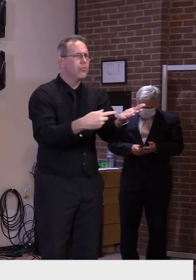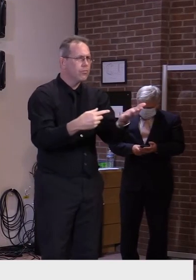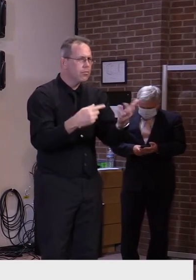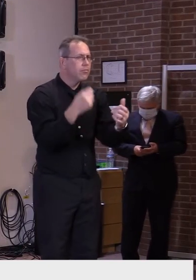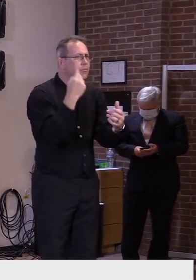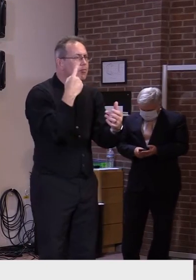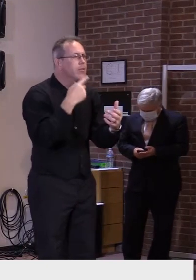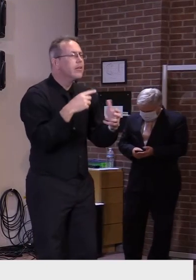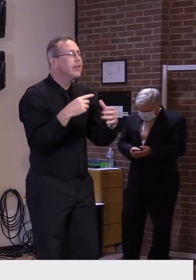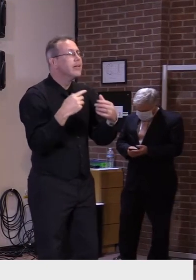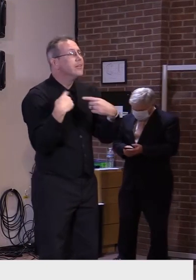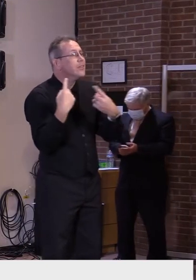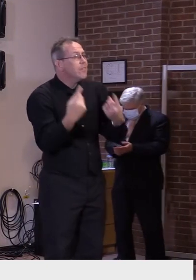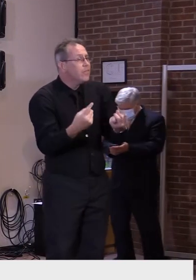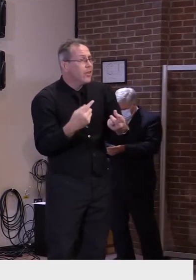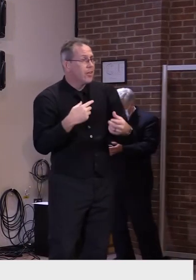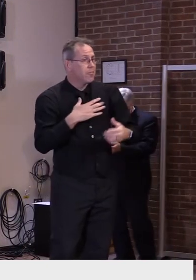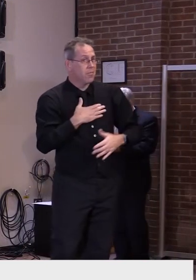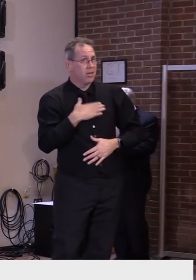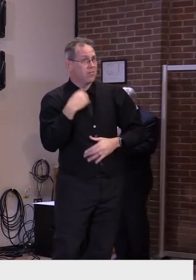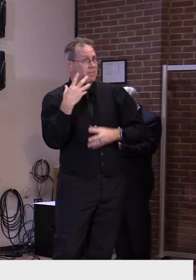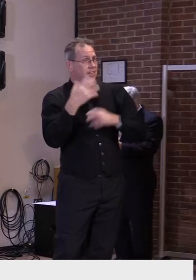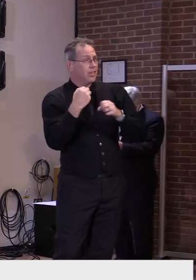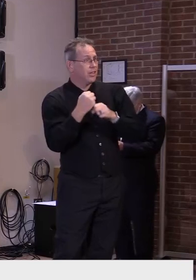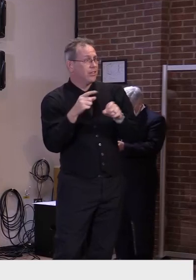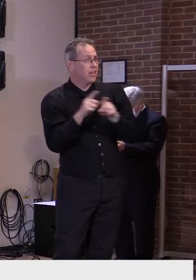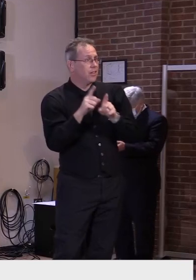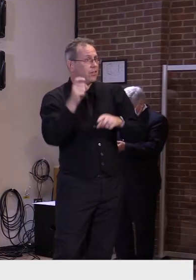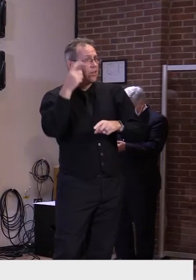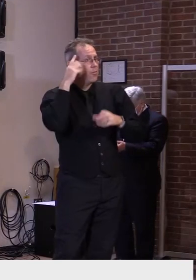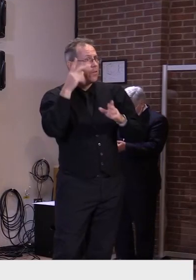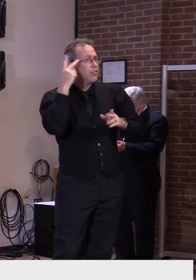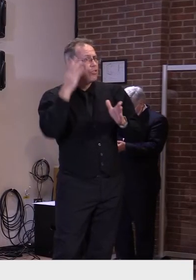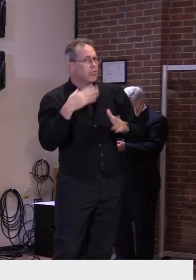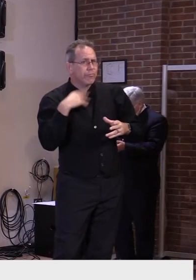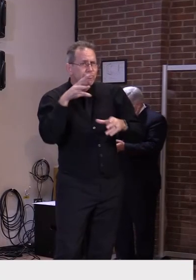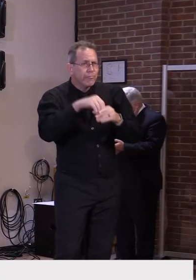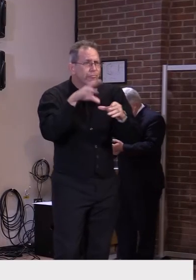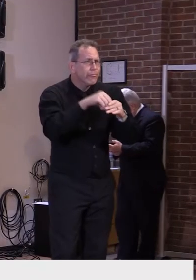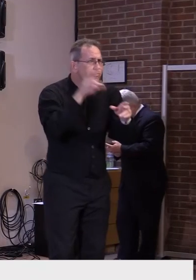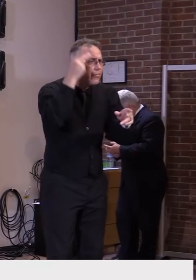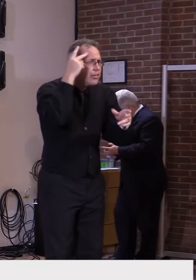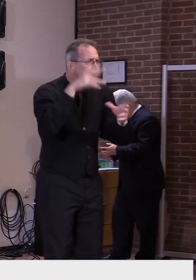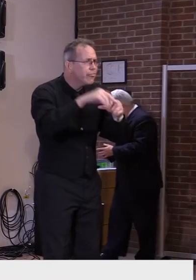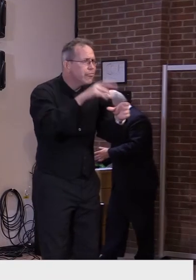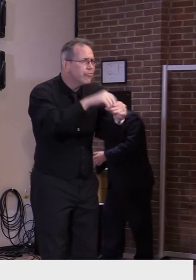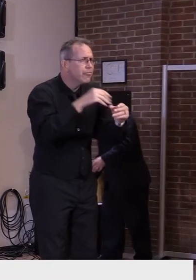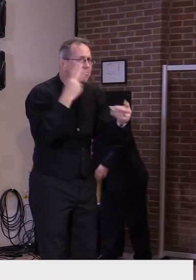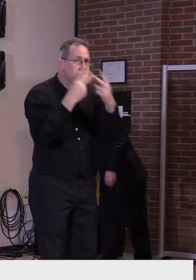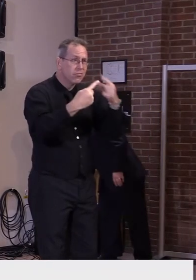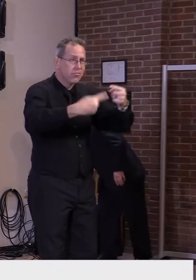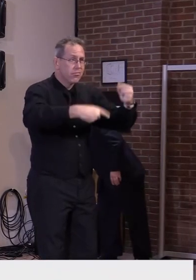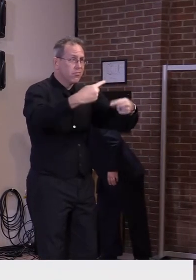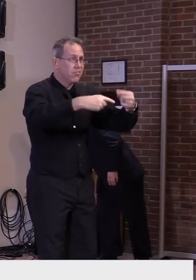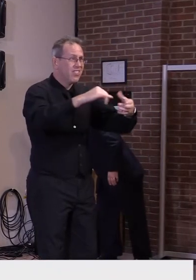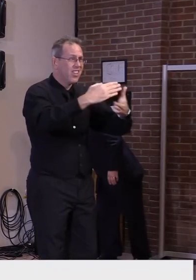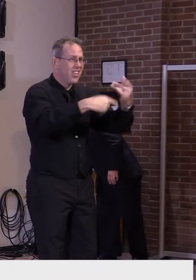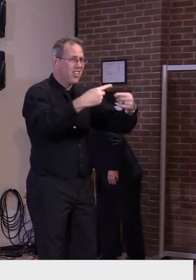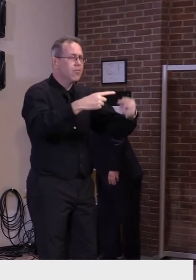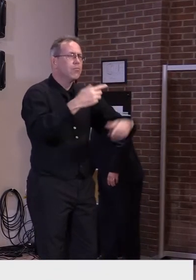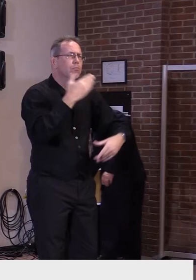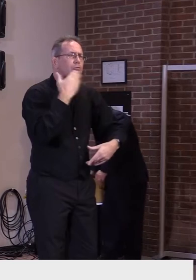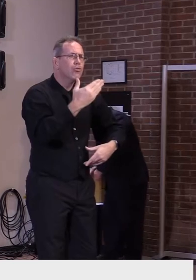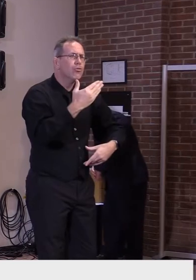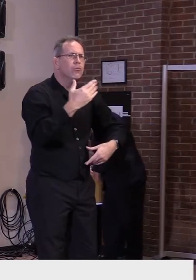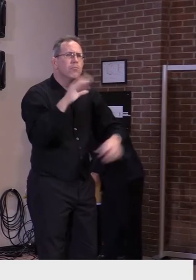way, for civility and respect. It's something that I practice.